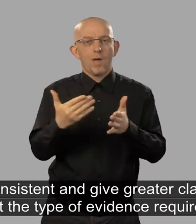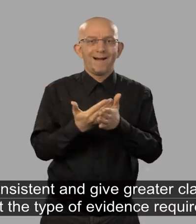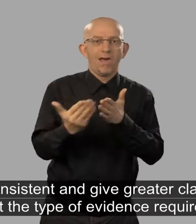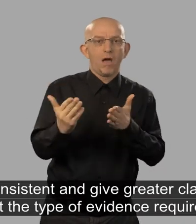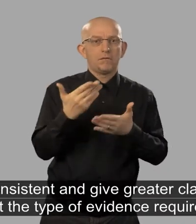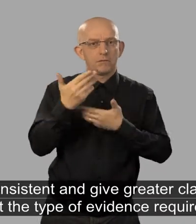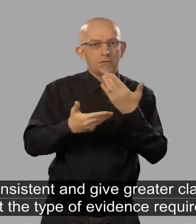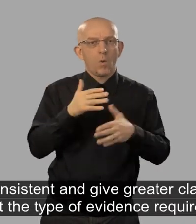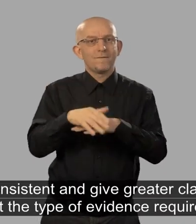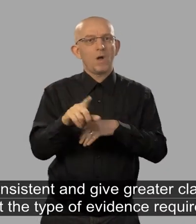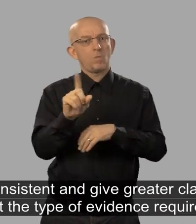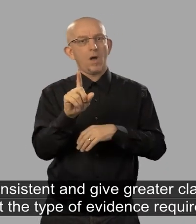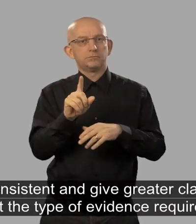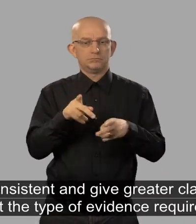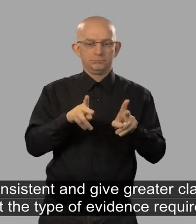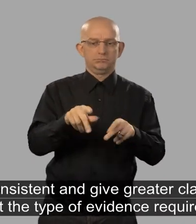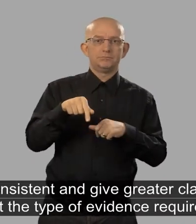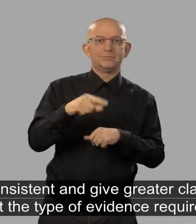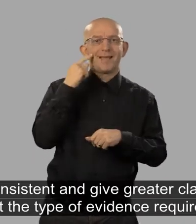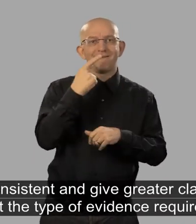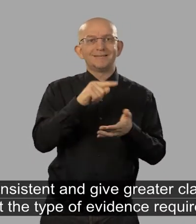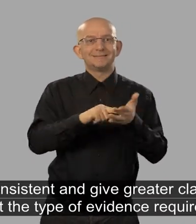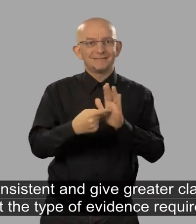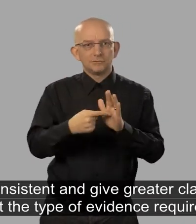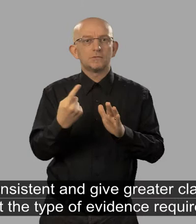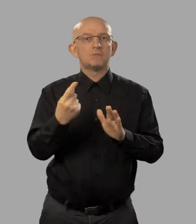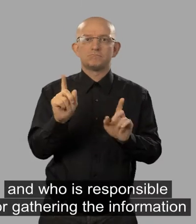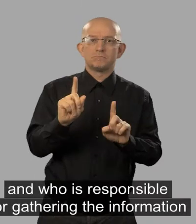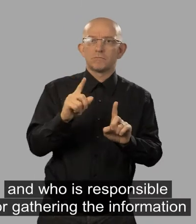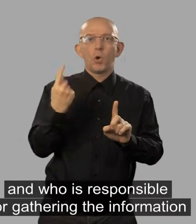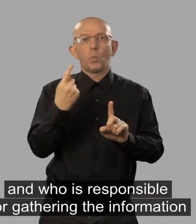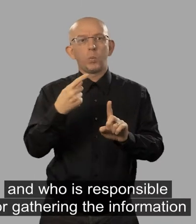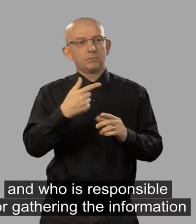of evidence required and who is responsible for gathering the information.